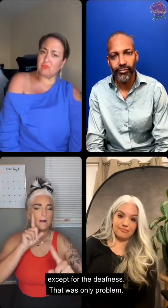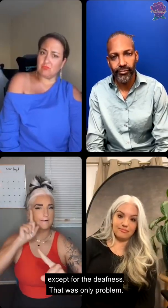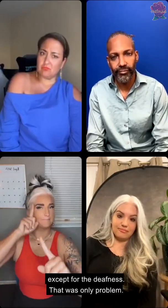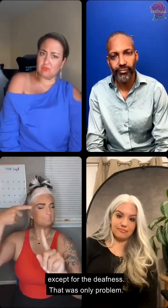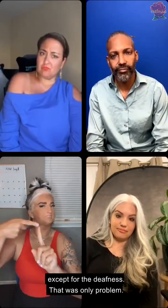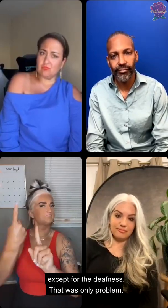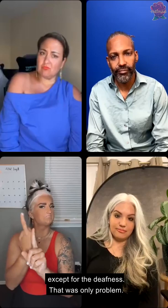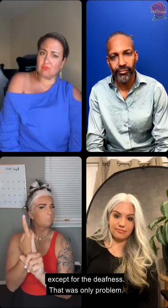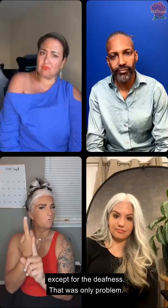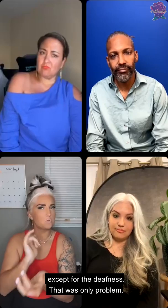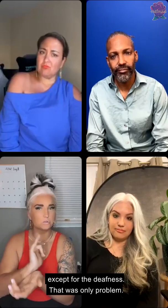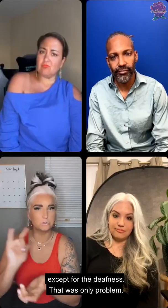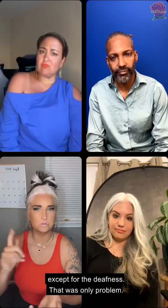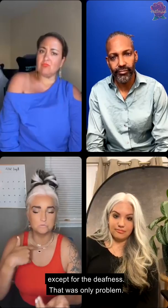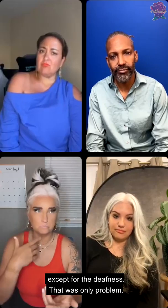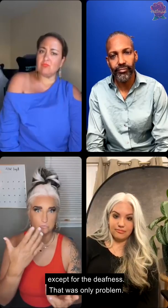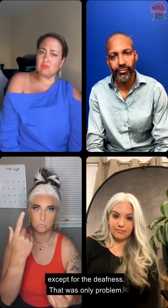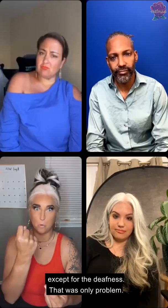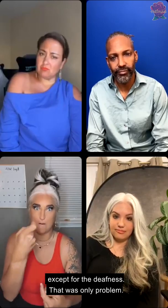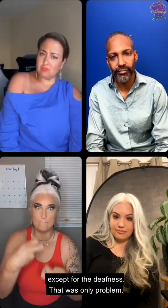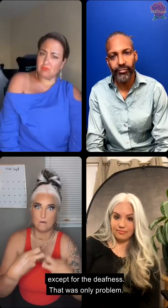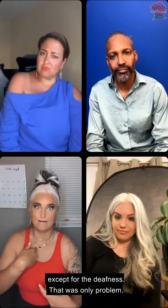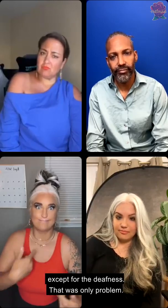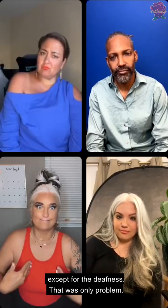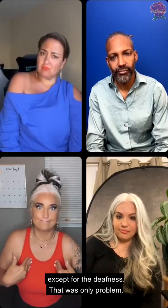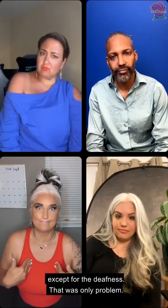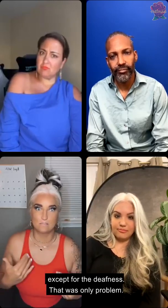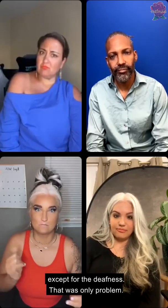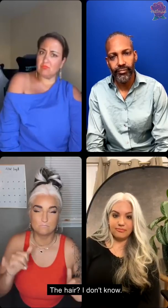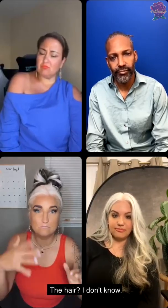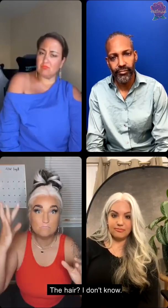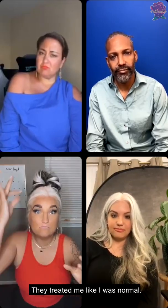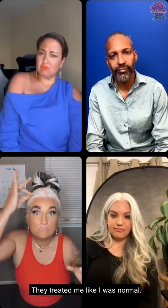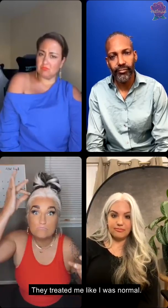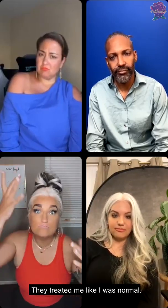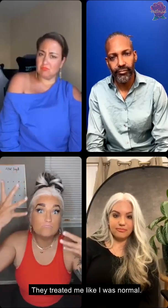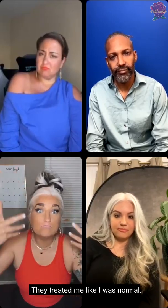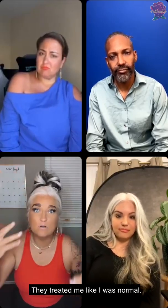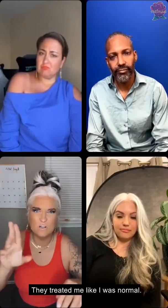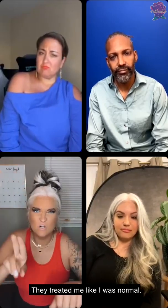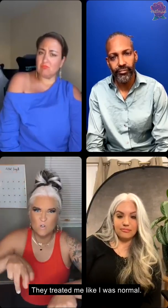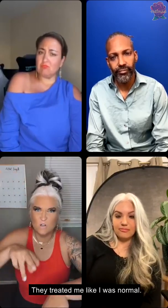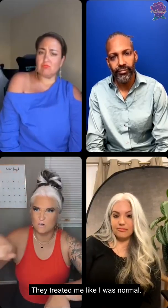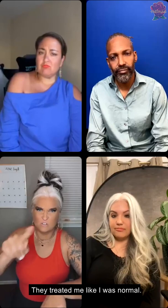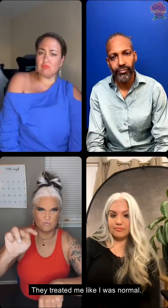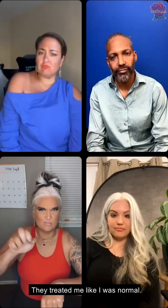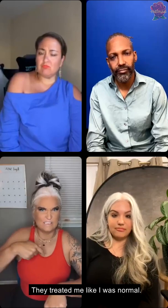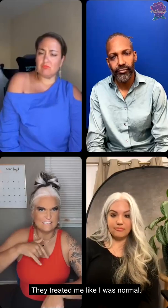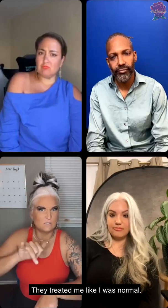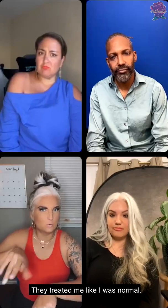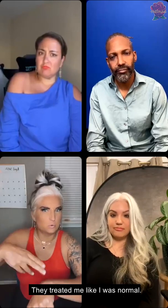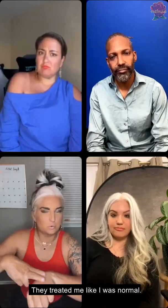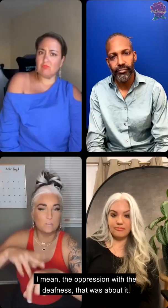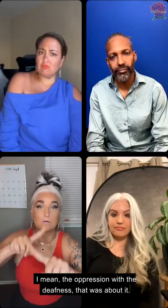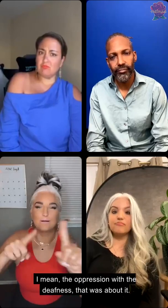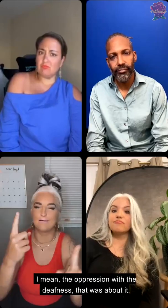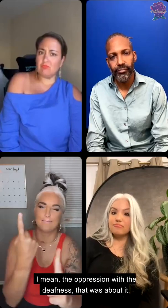I didn't really have any problems with that except for the deafness. That was the only problem. The hair, I don't know. They treated me like I was